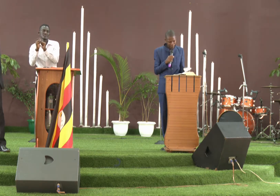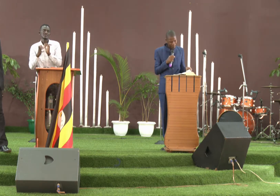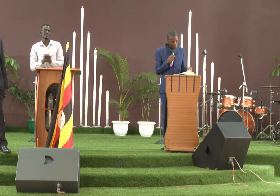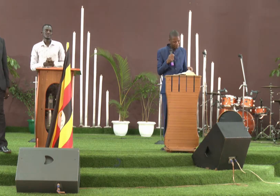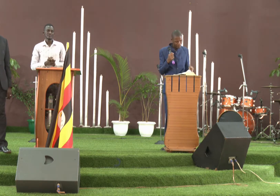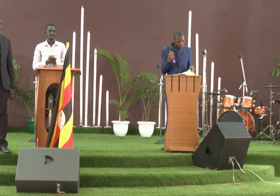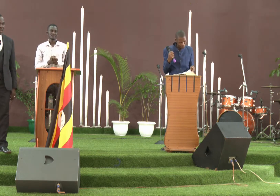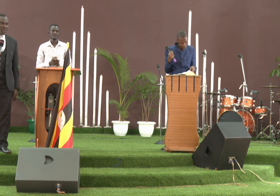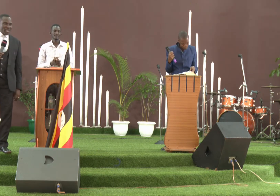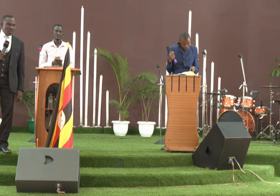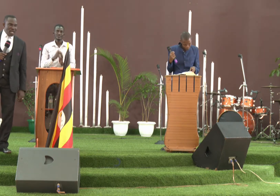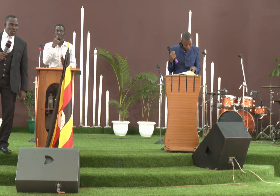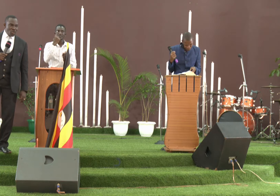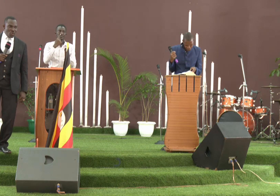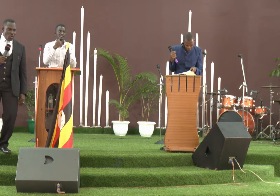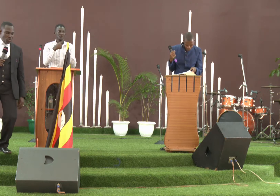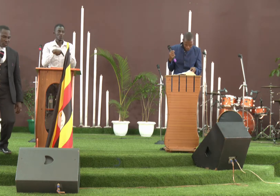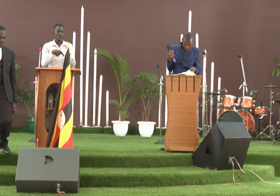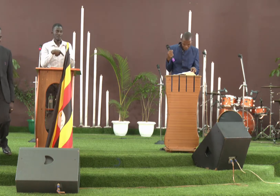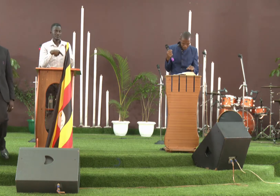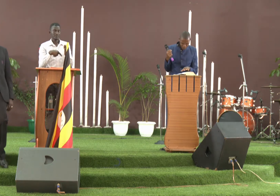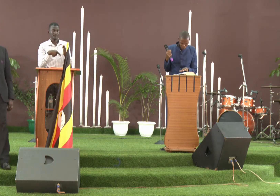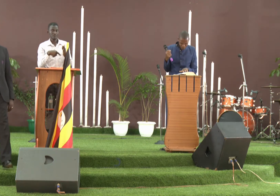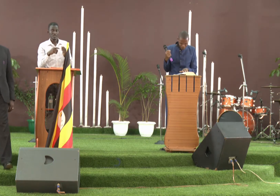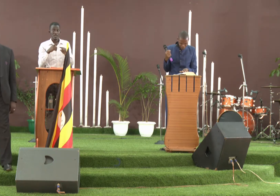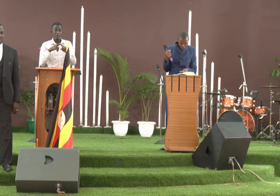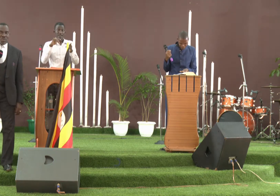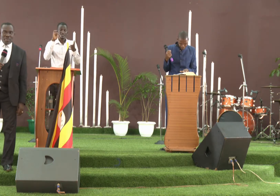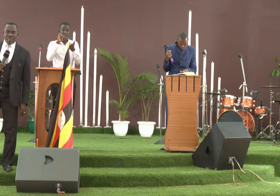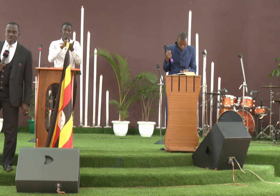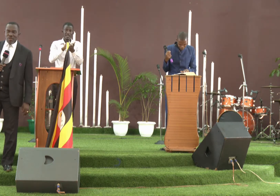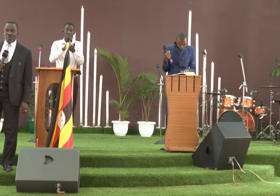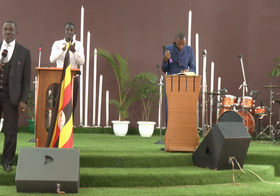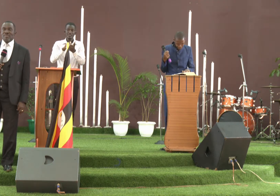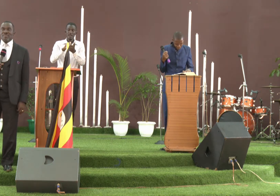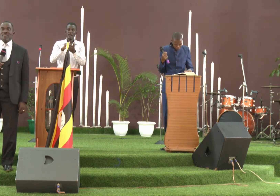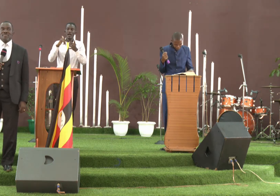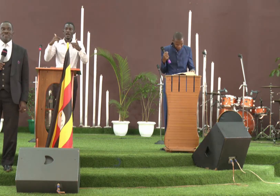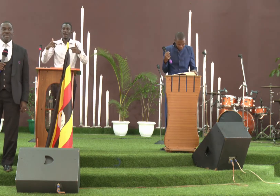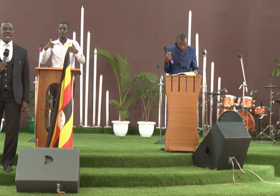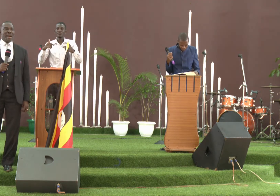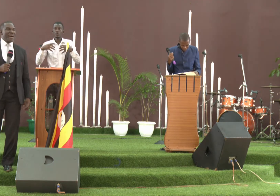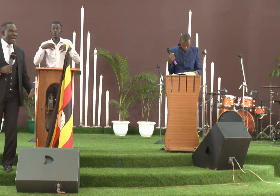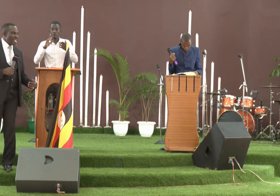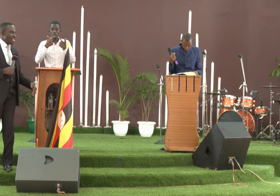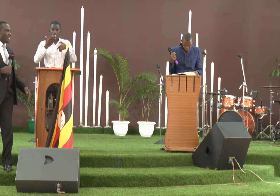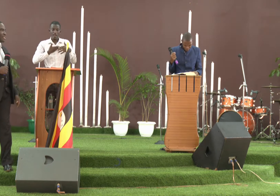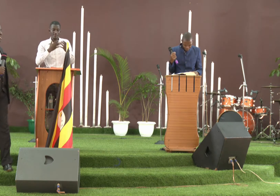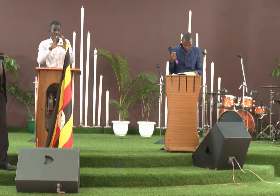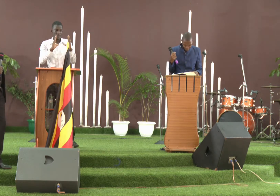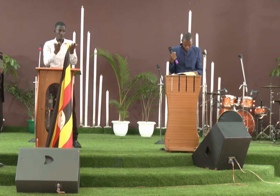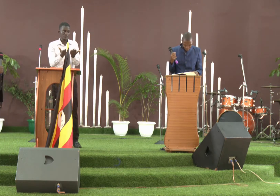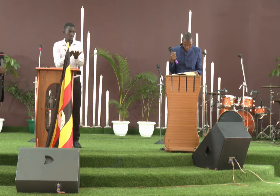2 Corinthians 4:7. Wagambi wati obugagobo. Na obugagobo tulina abo mu byebye bumba. Amanyi.